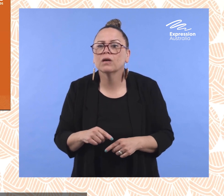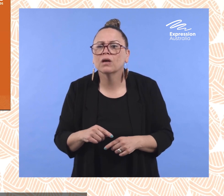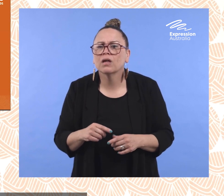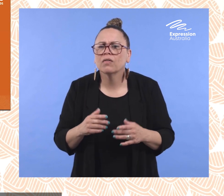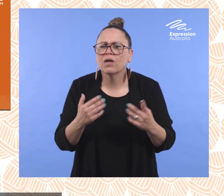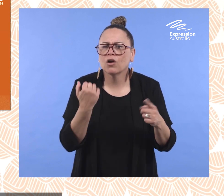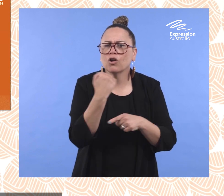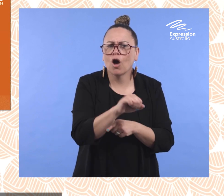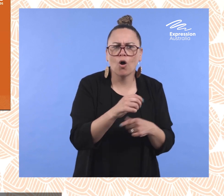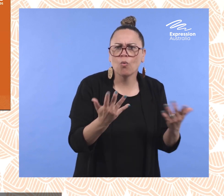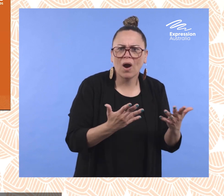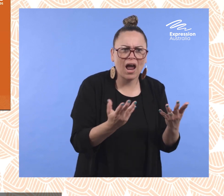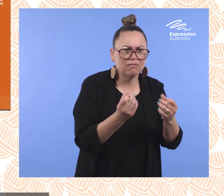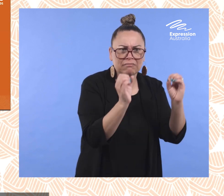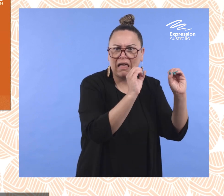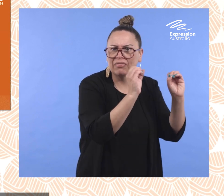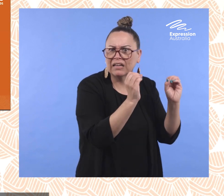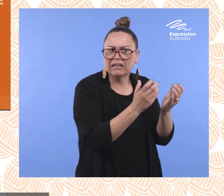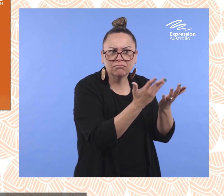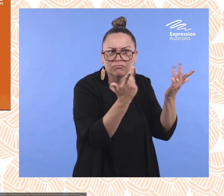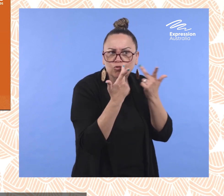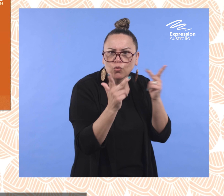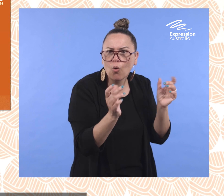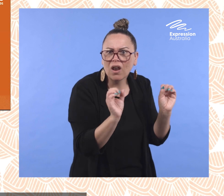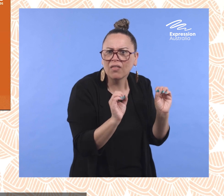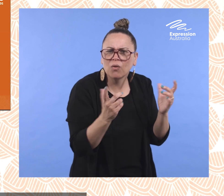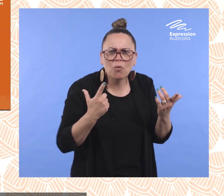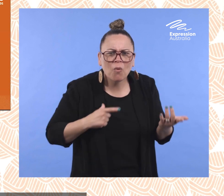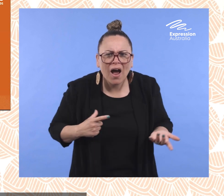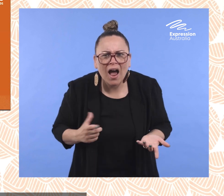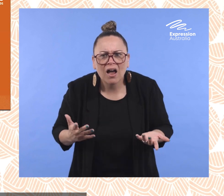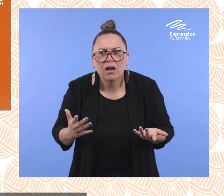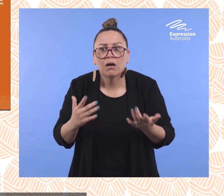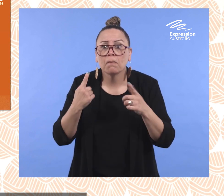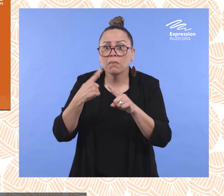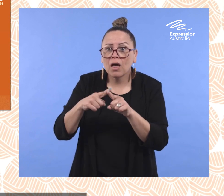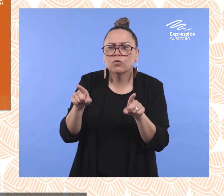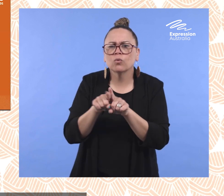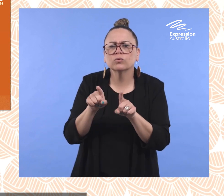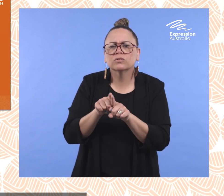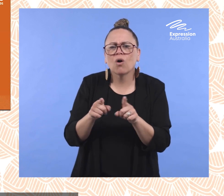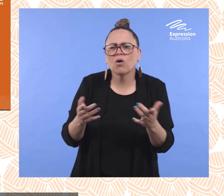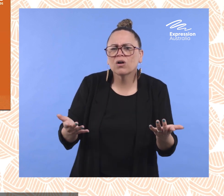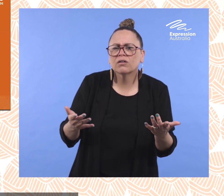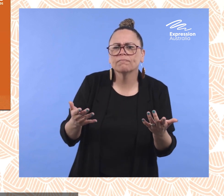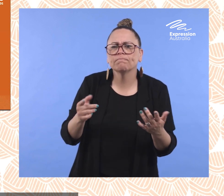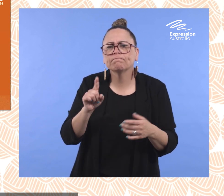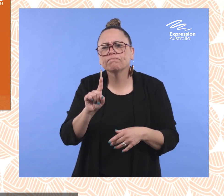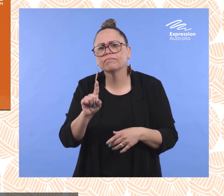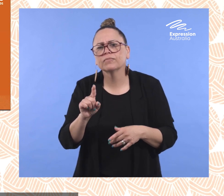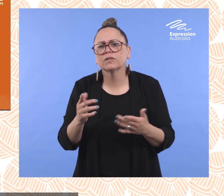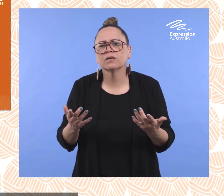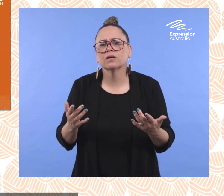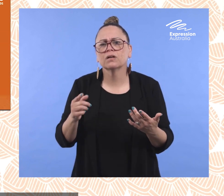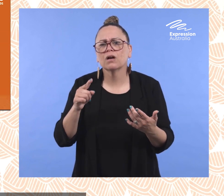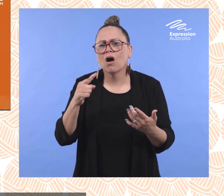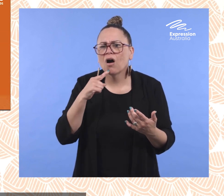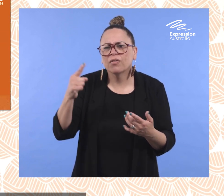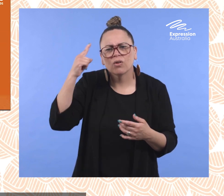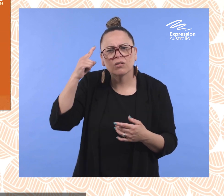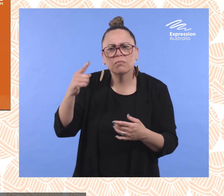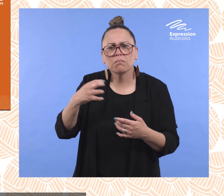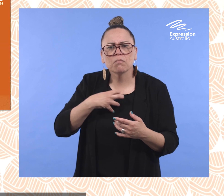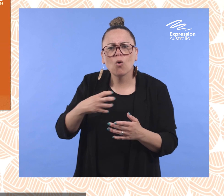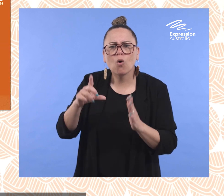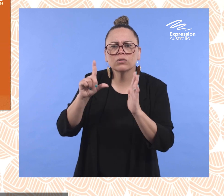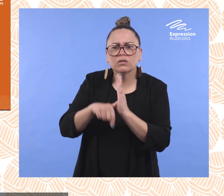wasn't, so I can see where it led to that perception. But I also did speak to the fact that we didn't spend, they said, oh, we